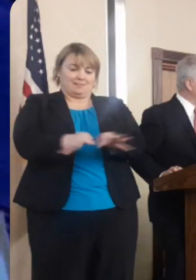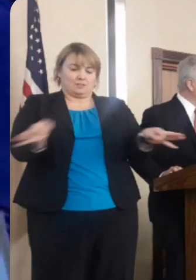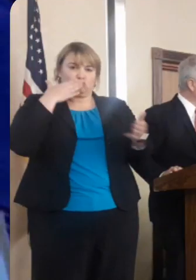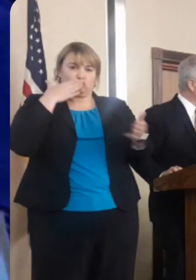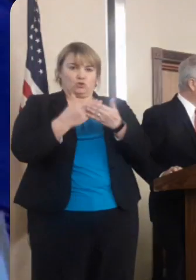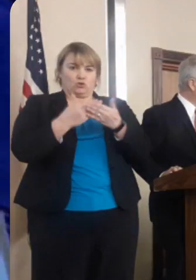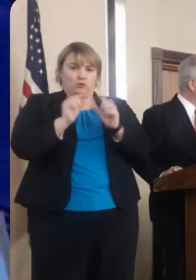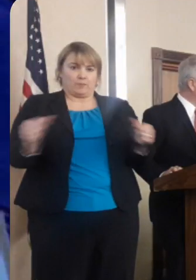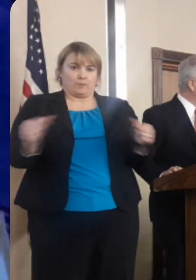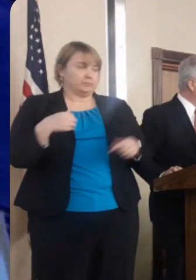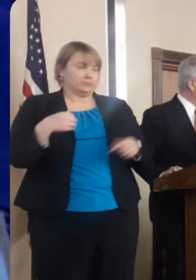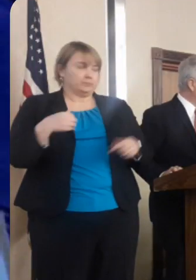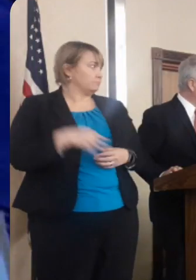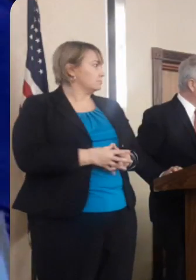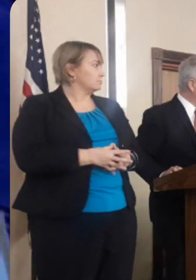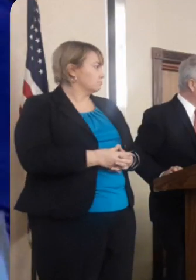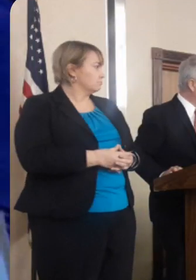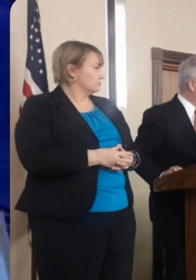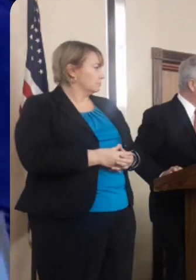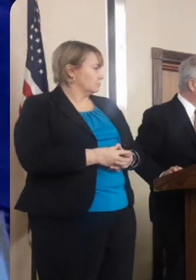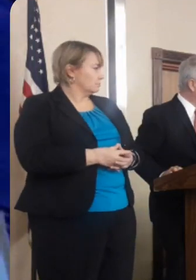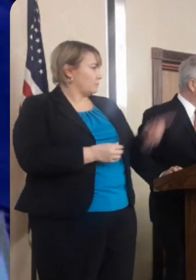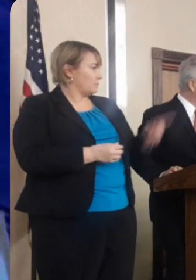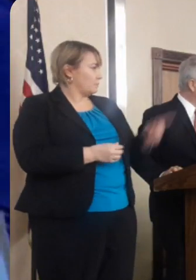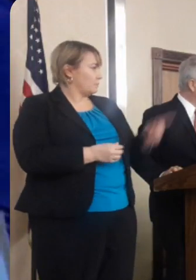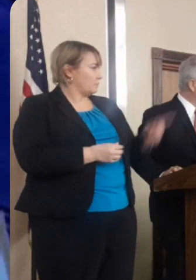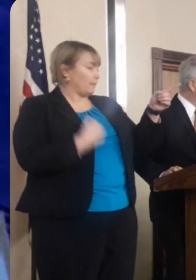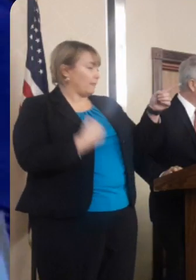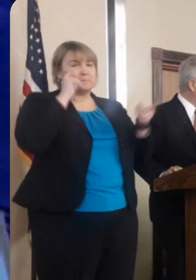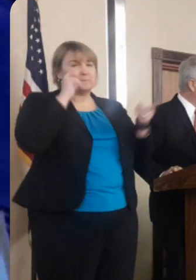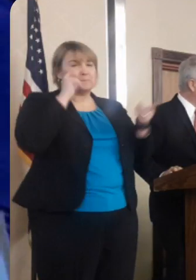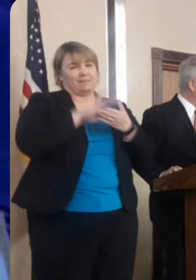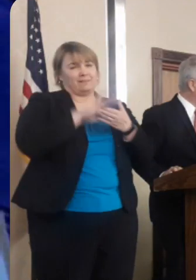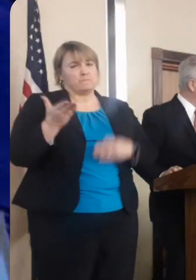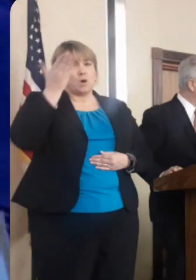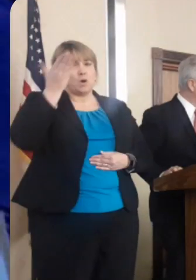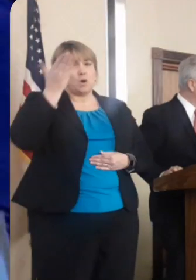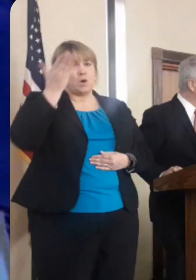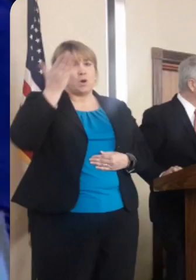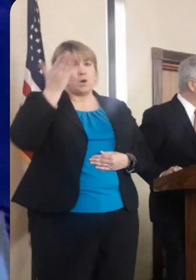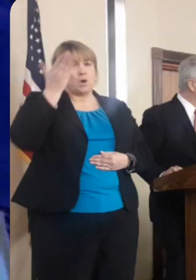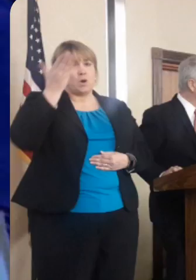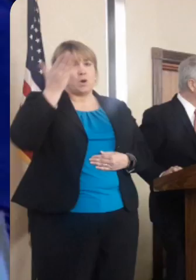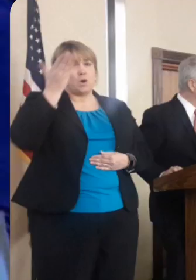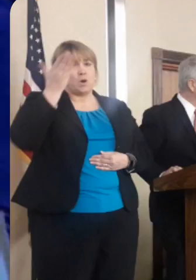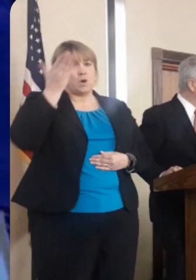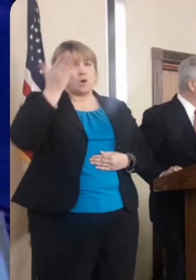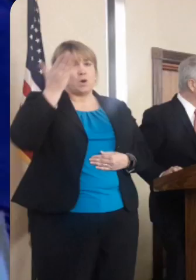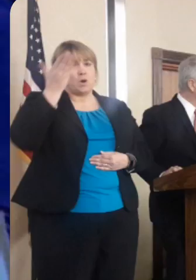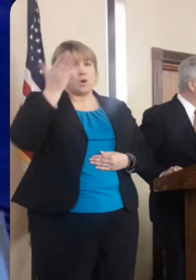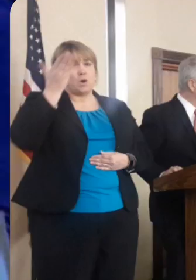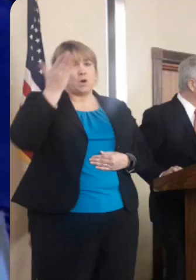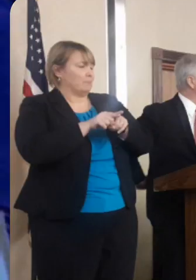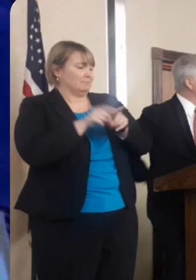had actually ended at that same place. Had you not? Mr. Norm,